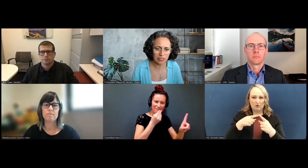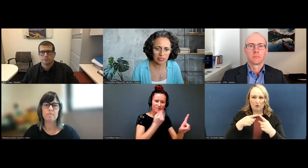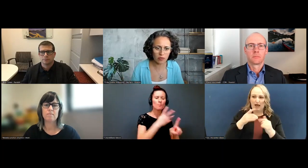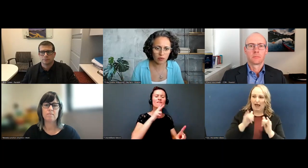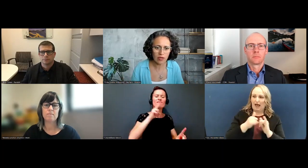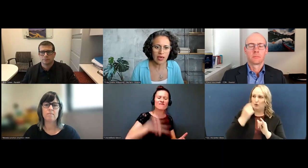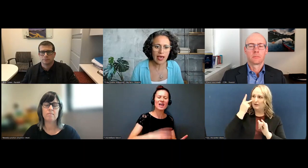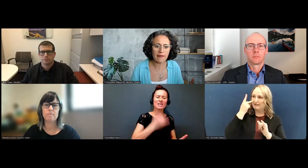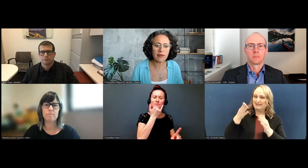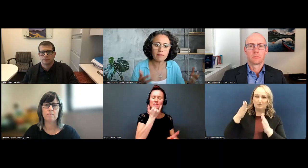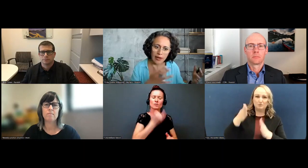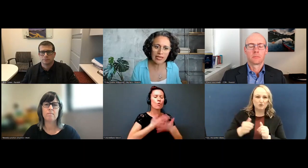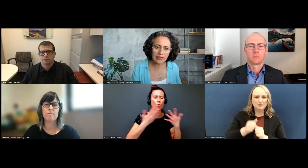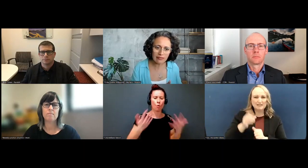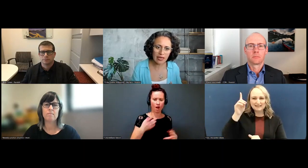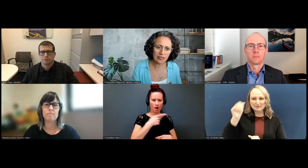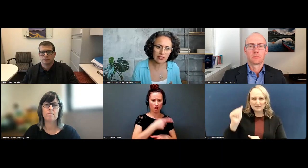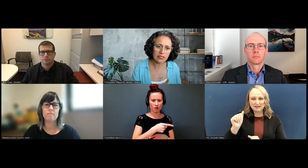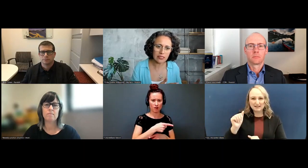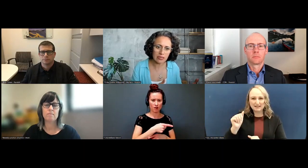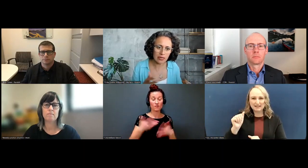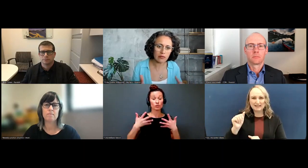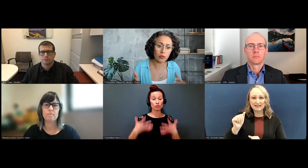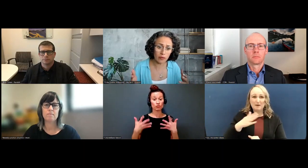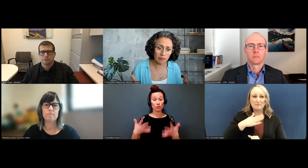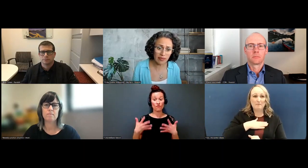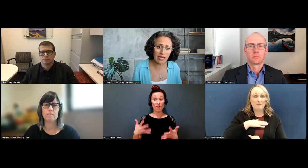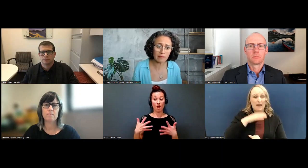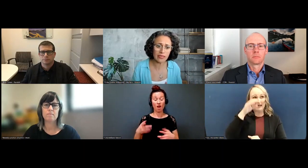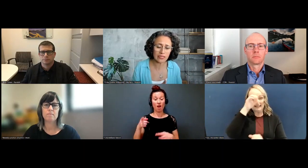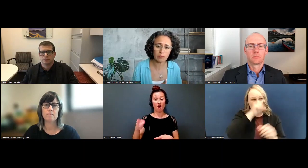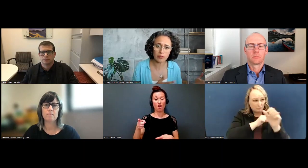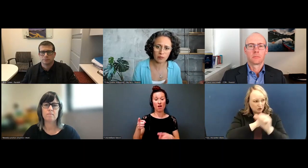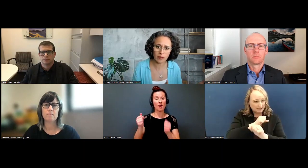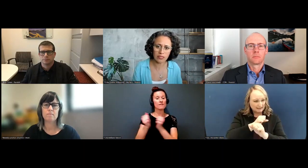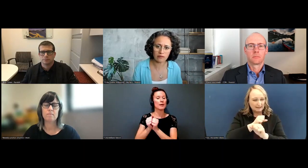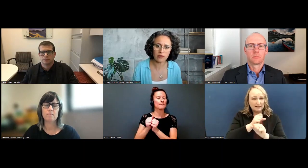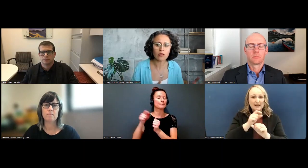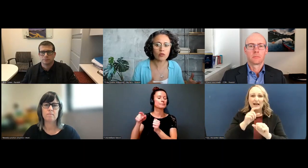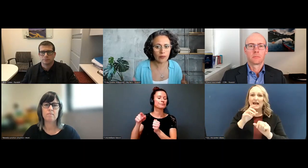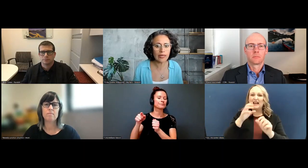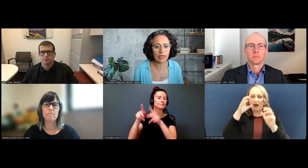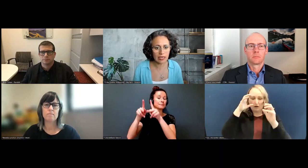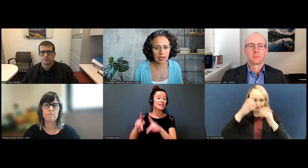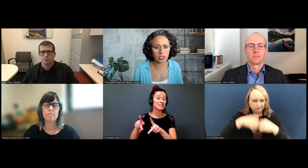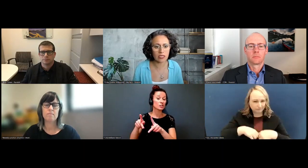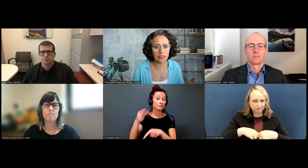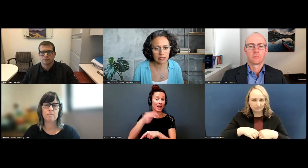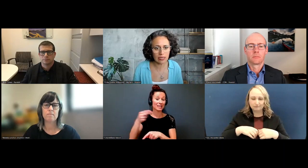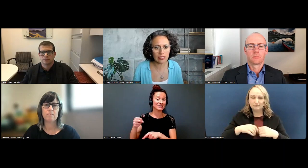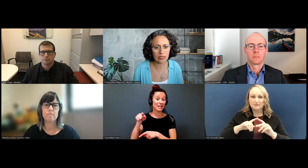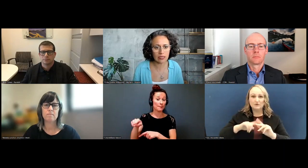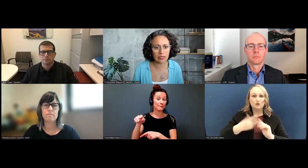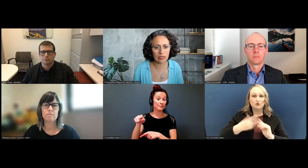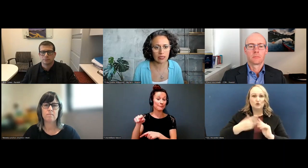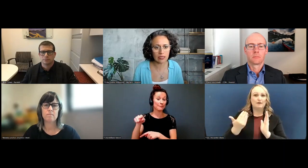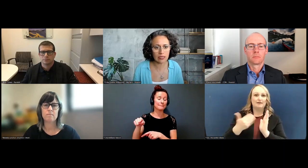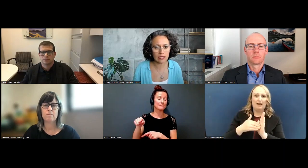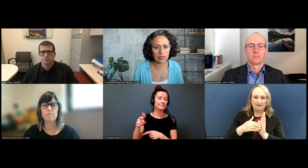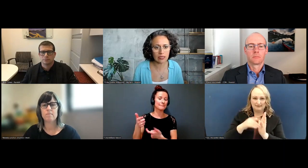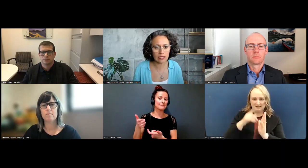with disabilities through? And then breaking that stigma, which would be the ableist perspective, to really engage in